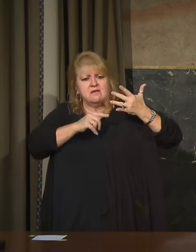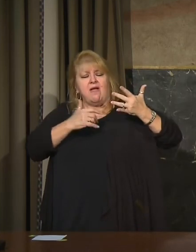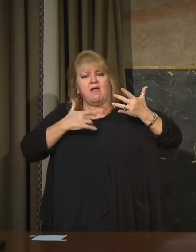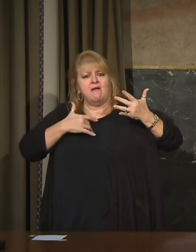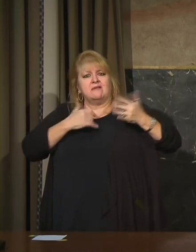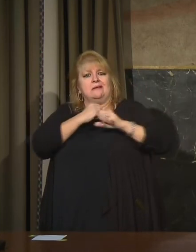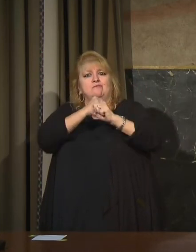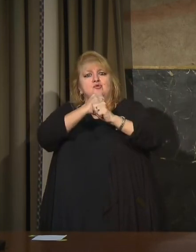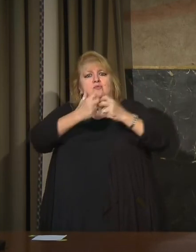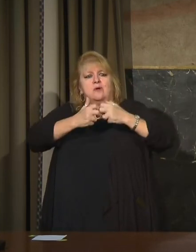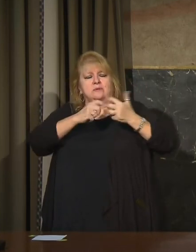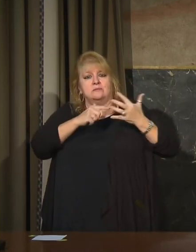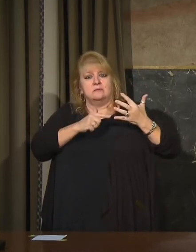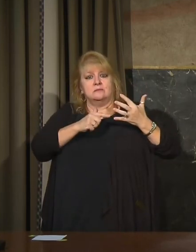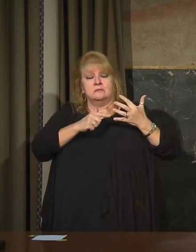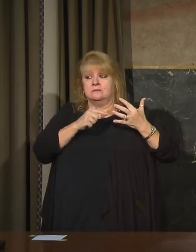on.